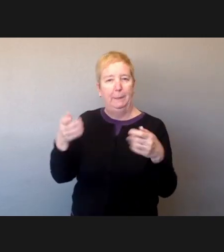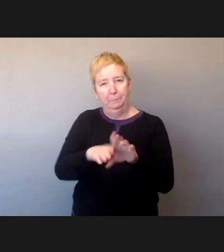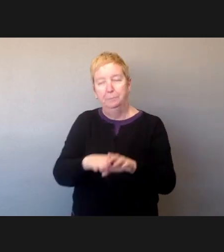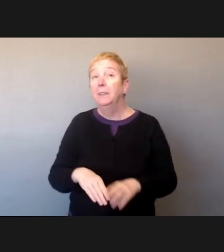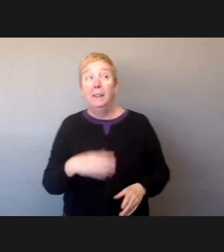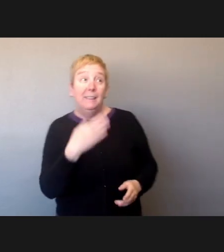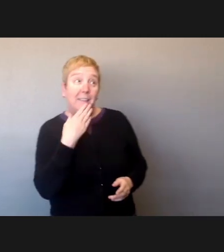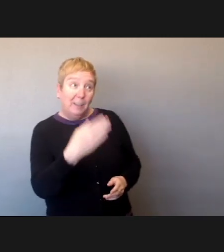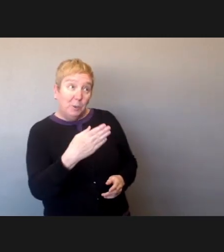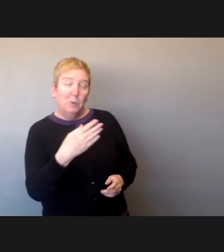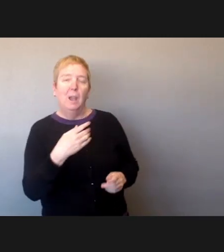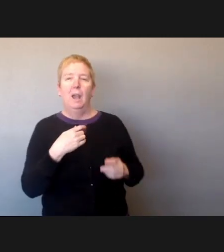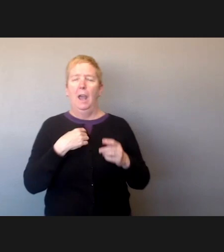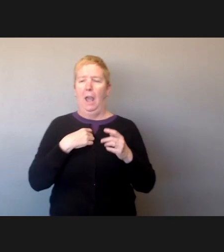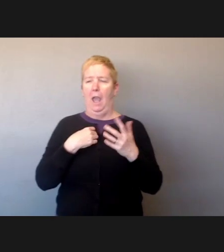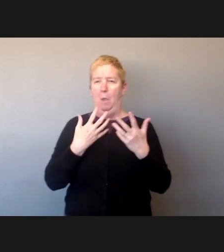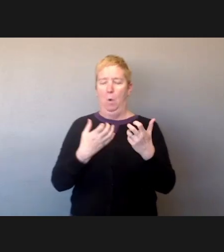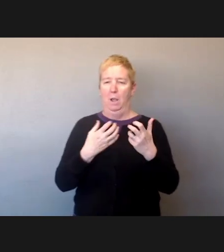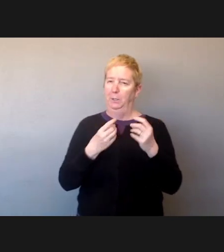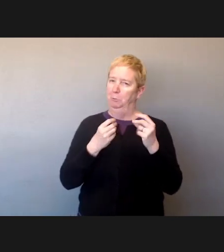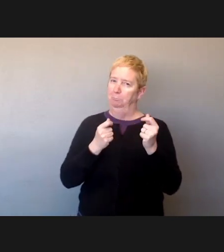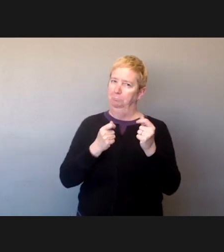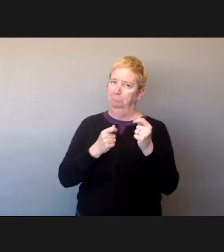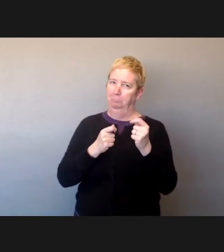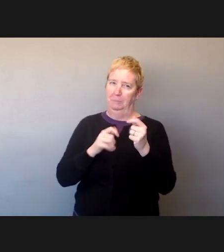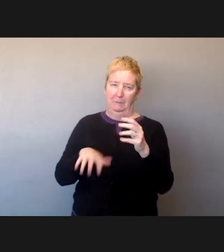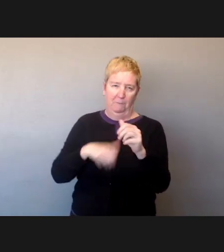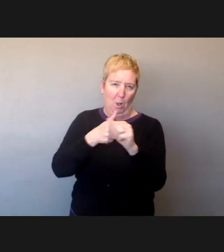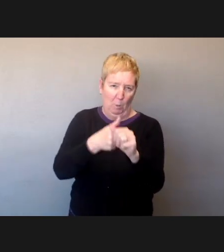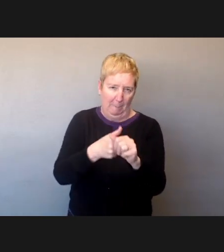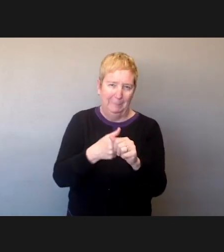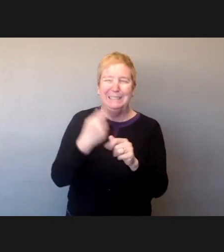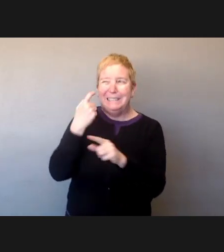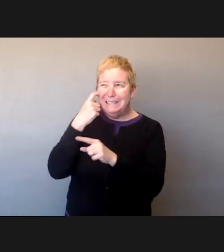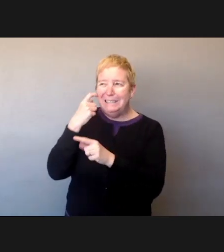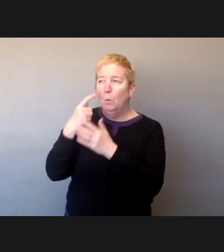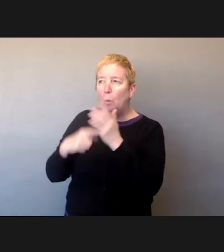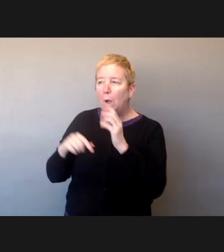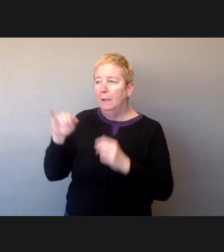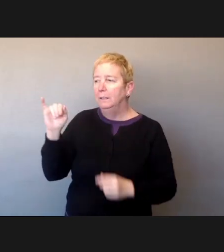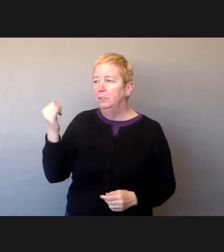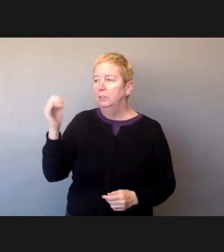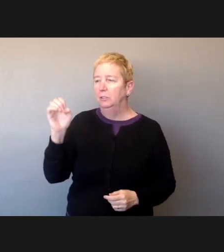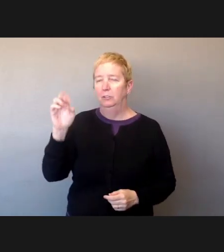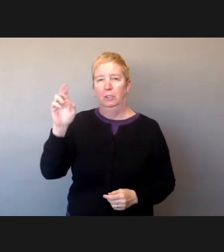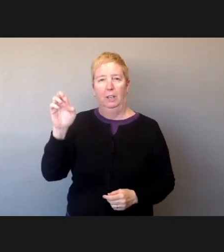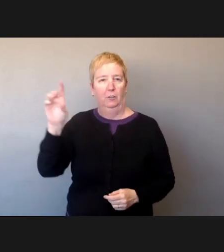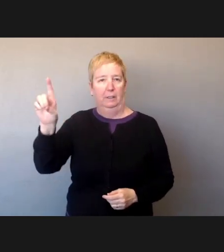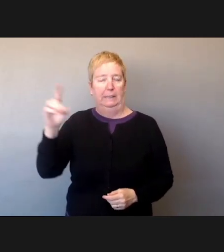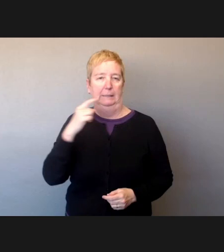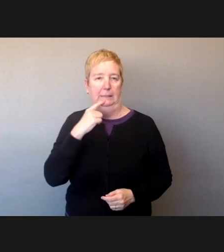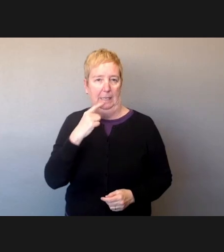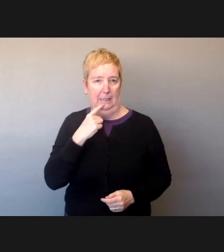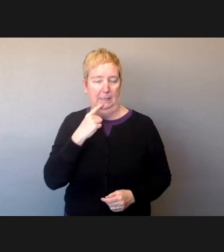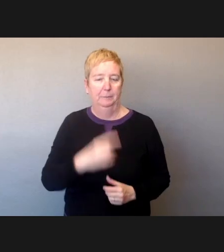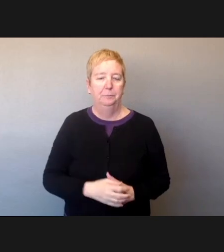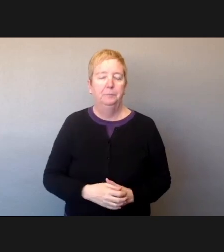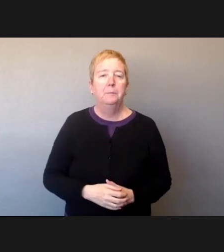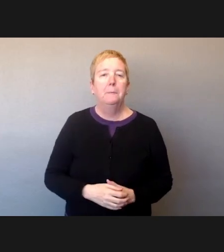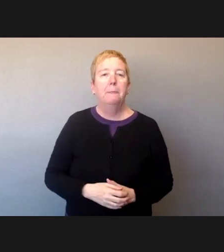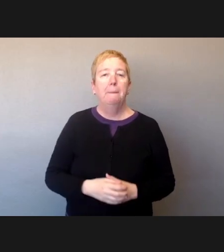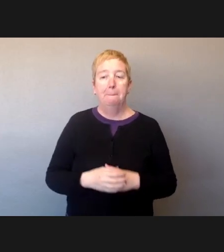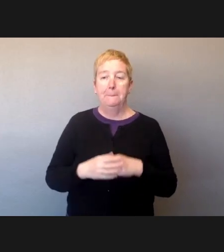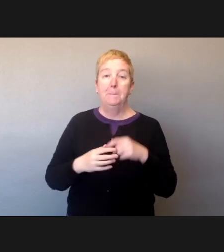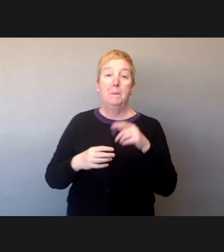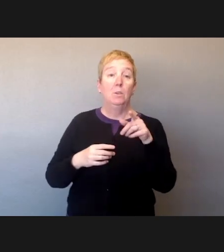Jody. I just wanted to follow up very briefly on Jared's last question. So given that the metric